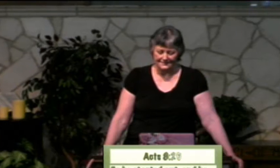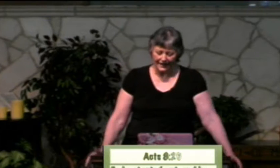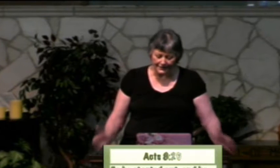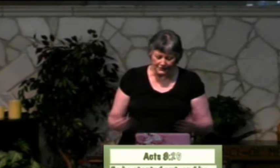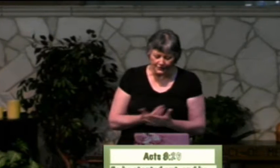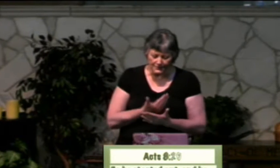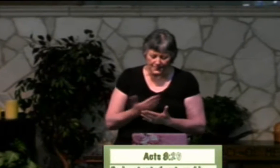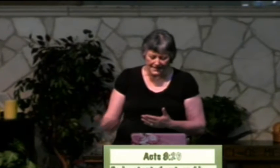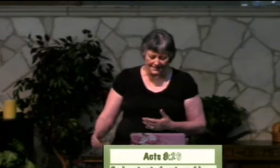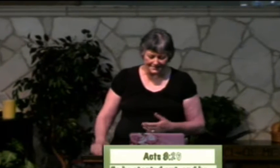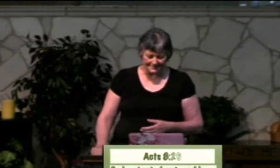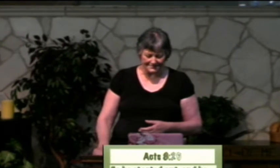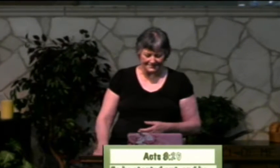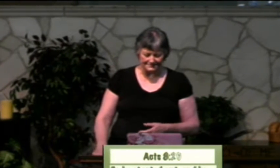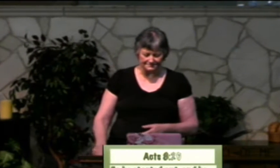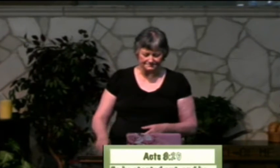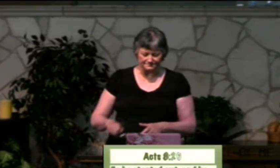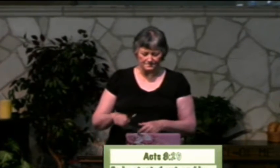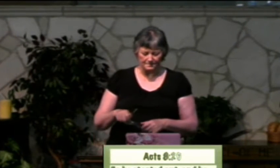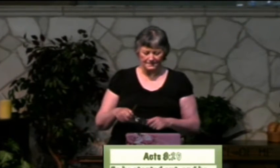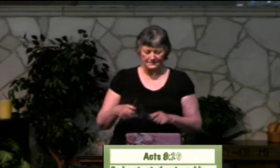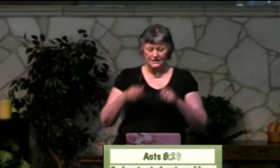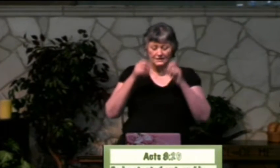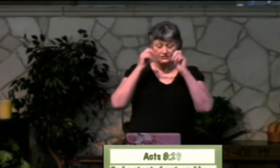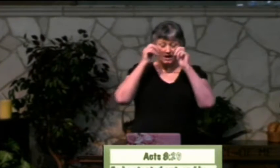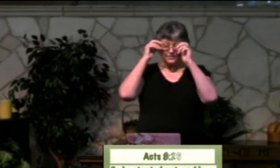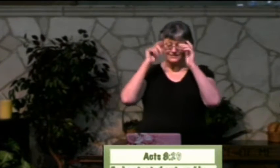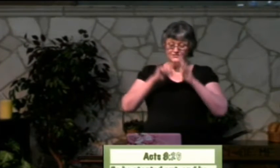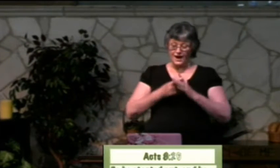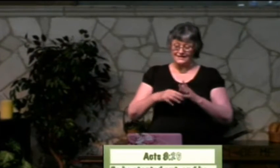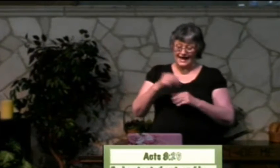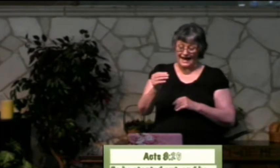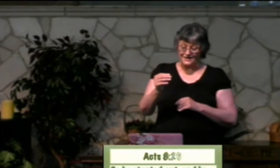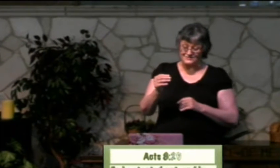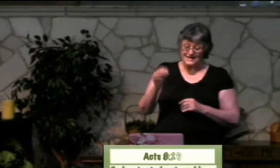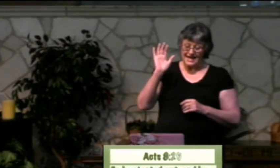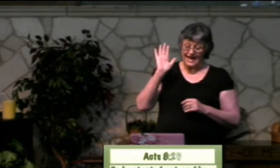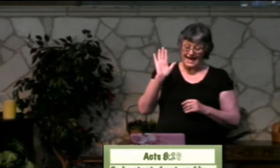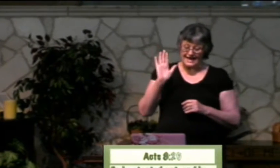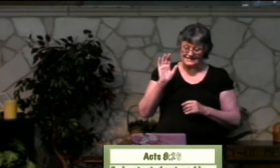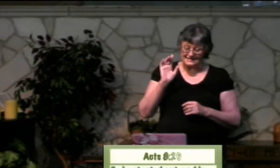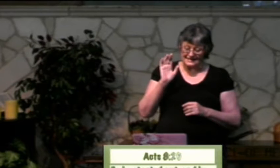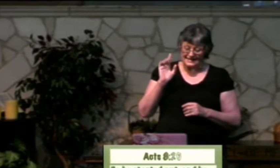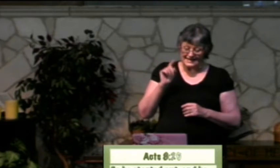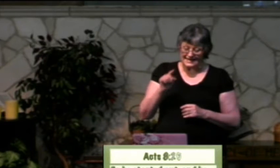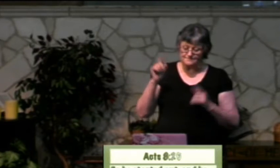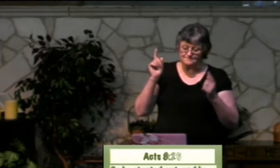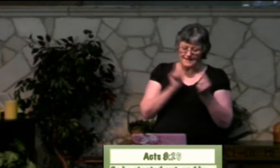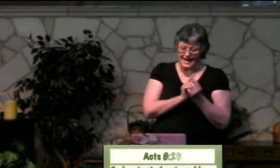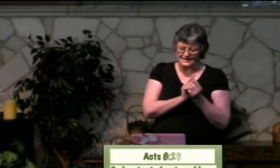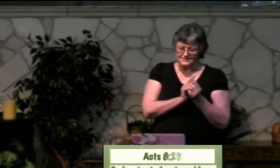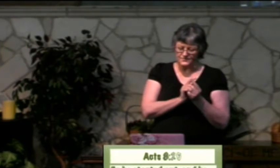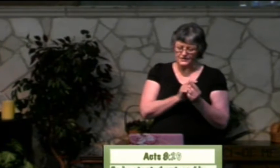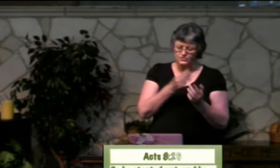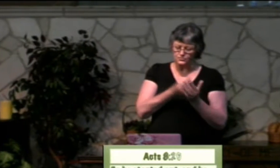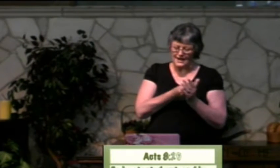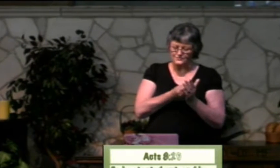A new thing. So he started out and he met the